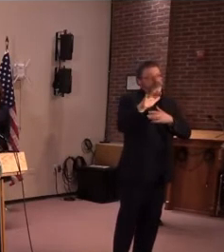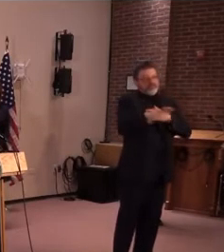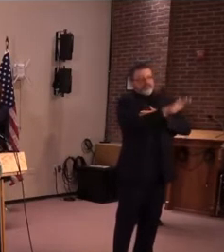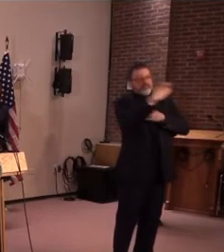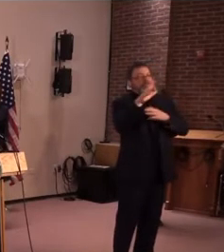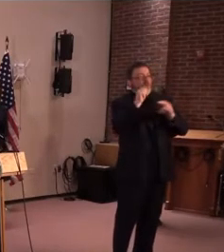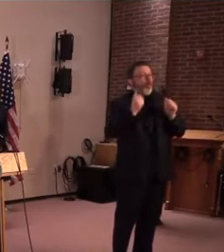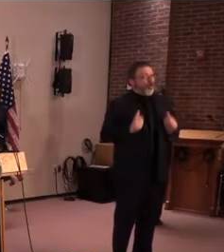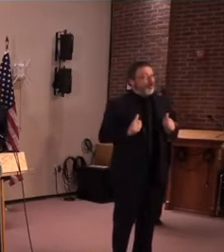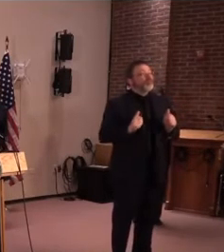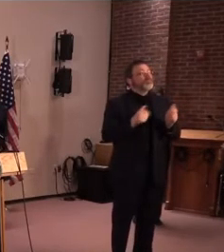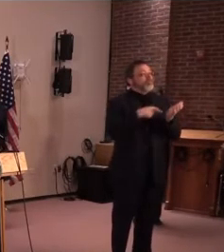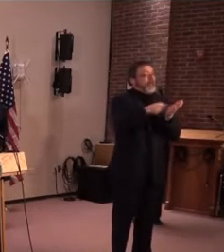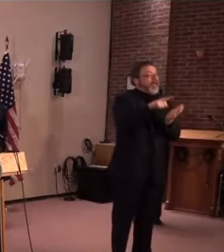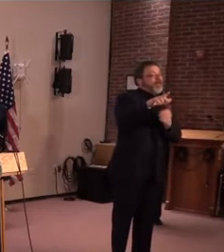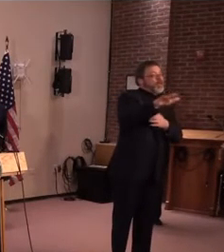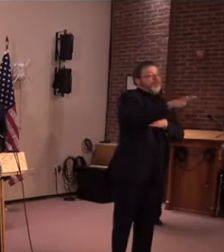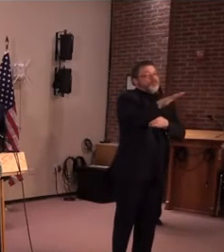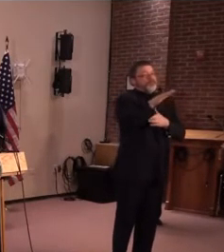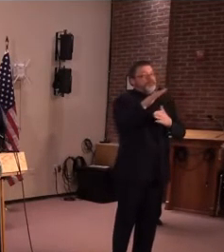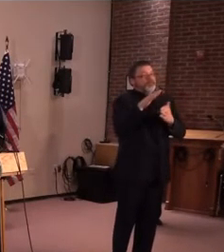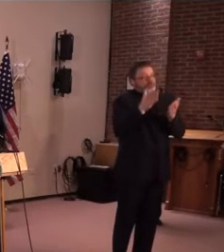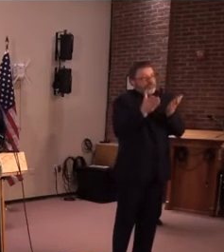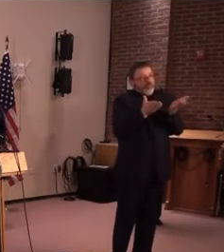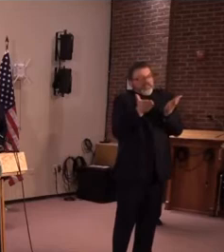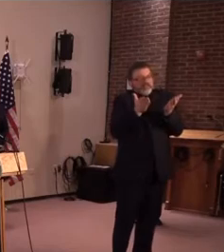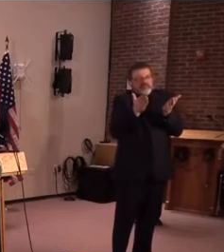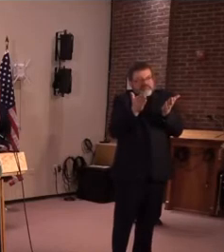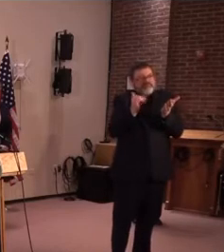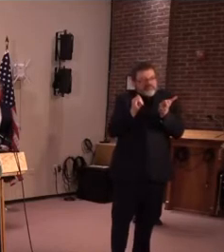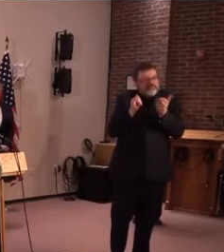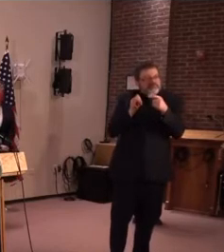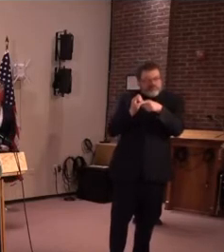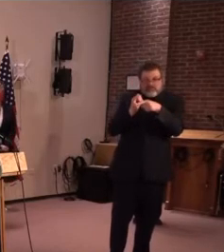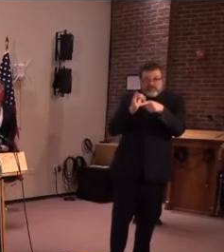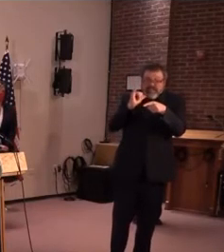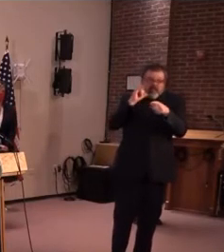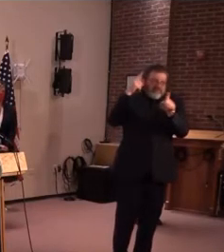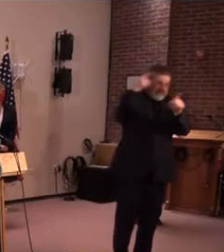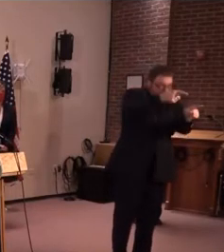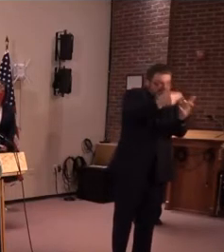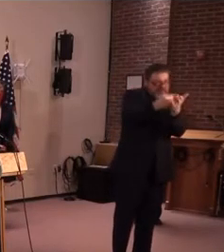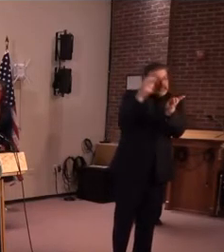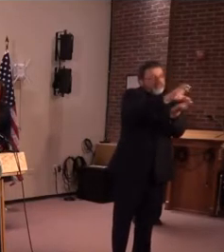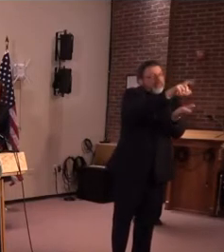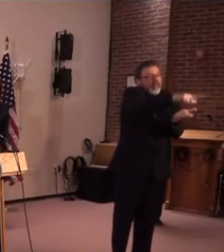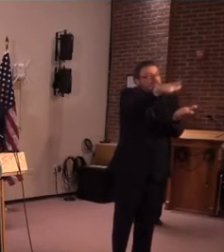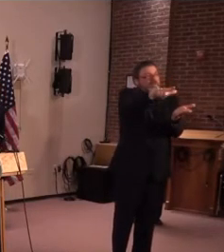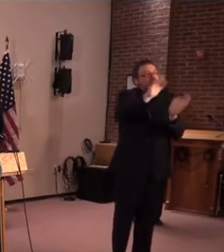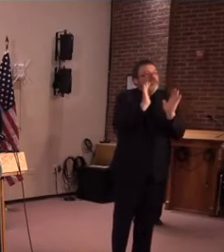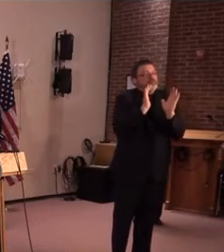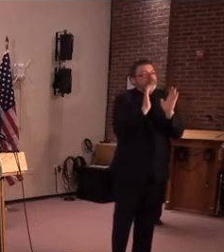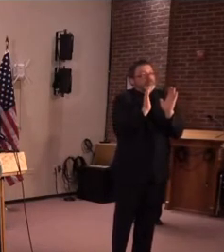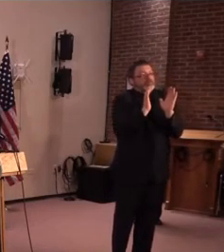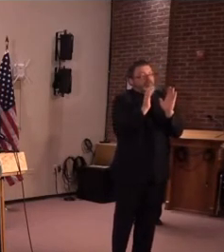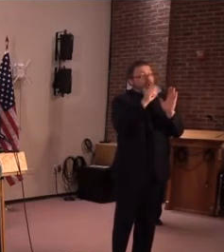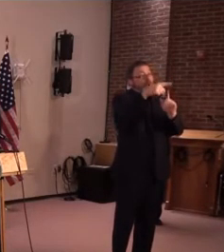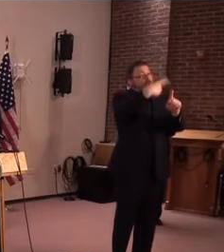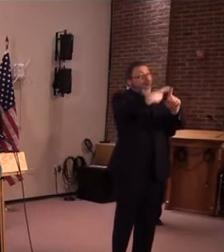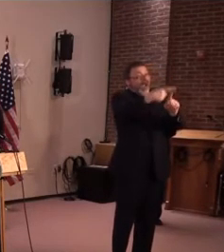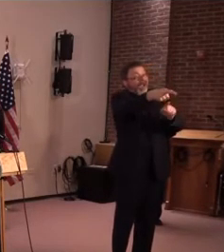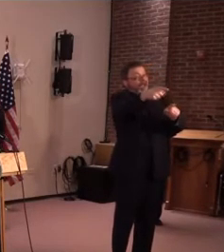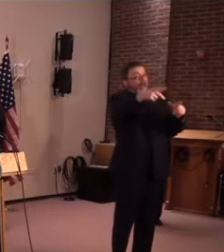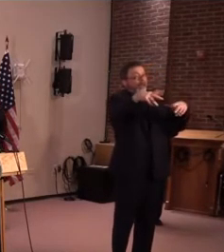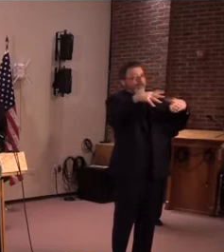to housing service providers through a process developed by the Department of Housing and Community Development. A second part of our recovery